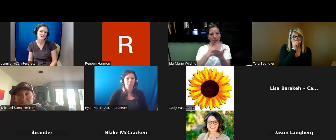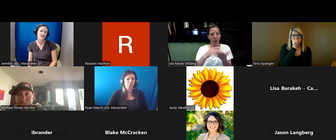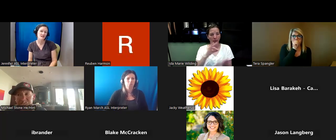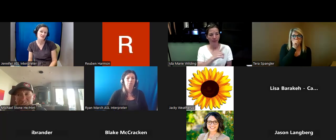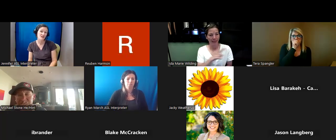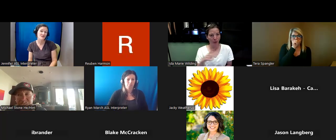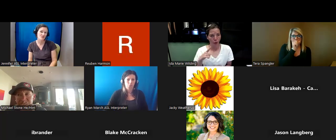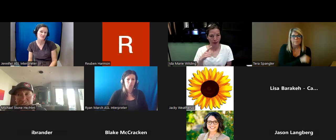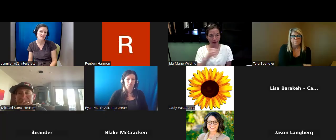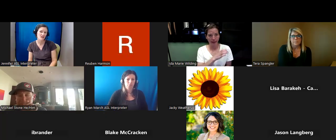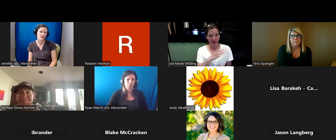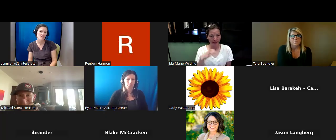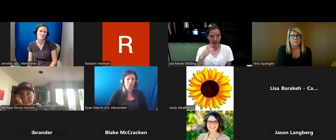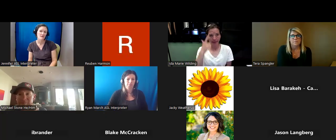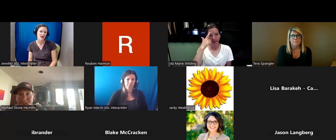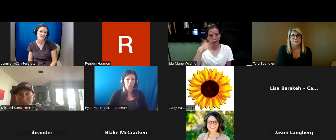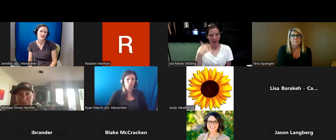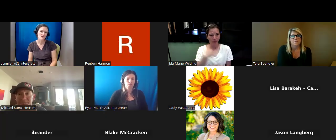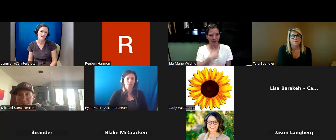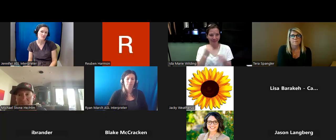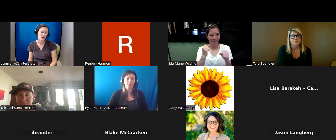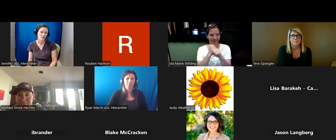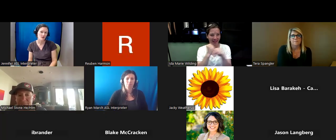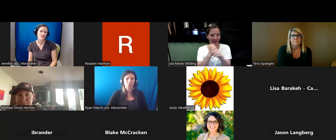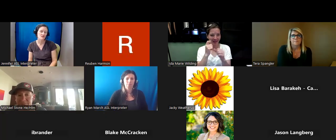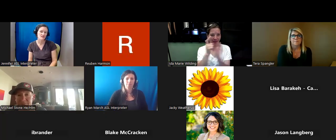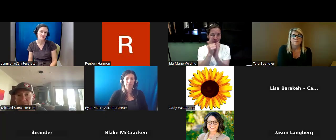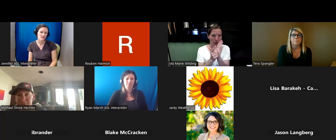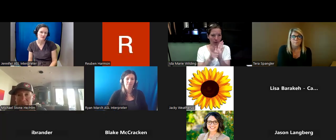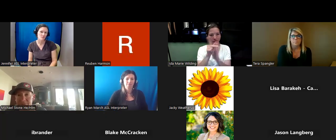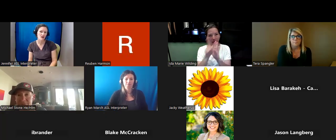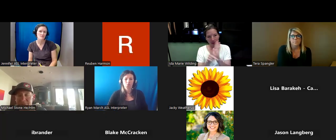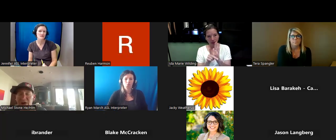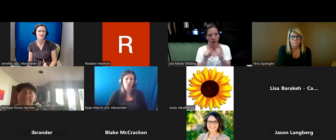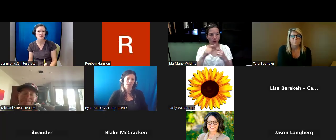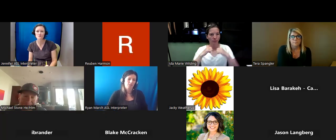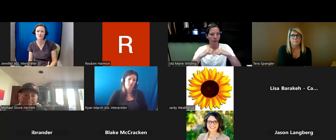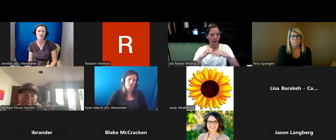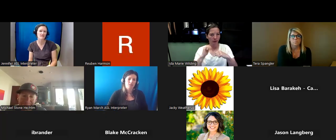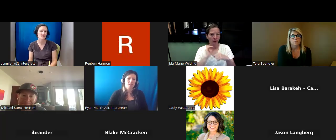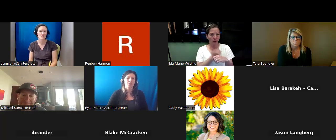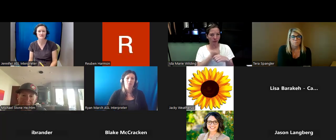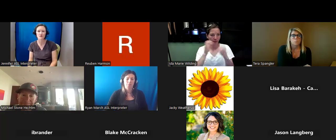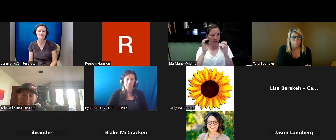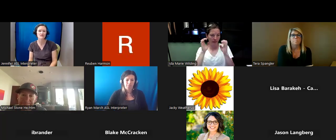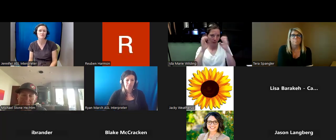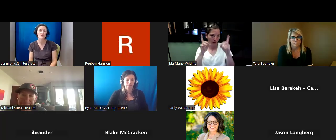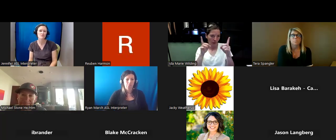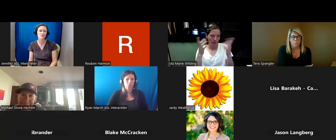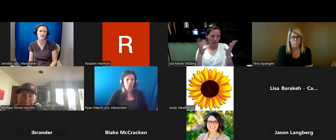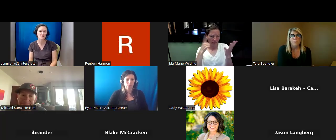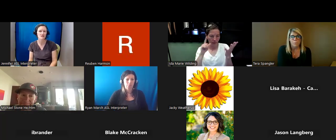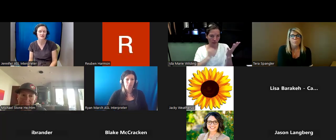We did discuss an educational meeting, but that then I think became part of the legislative part because, talking about fighting laws and policies